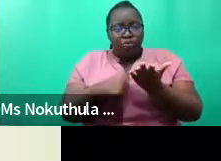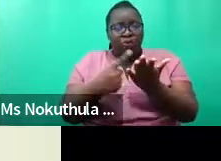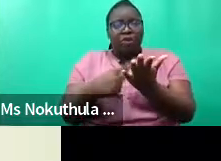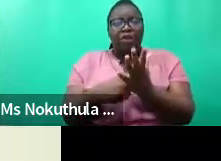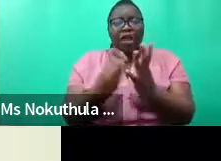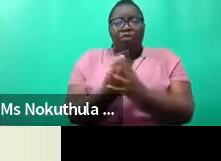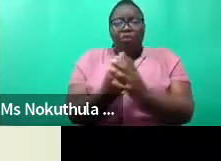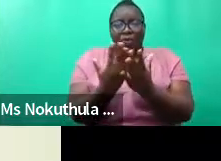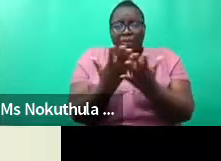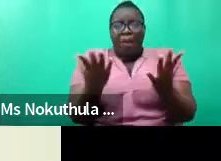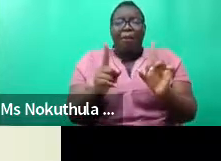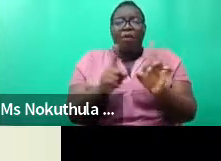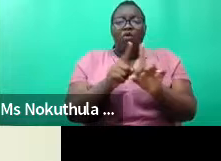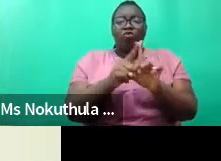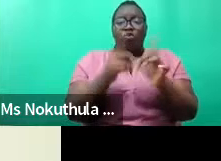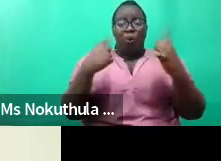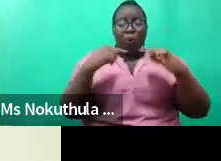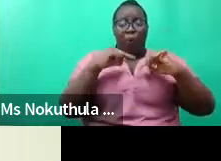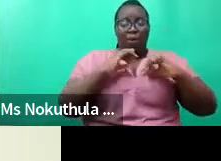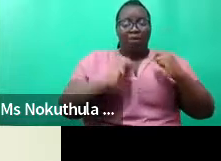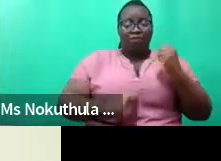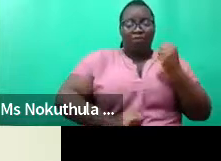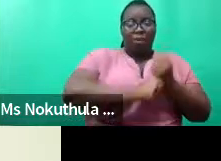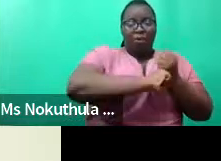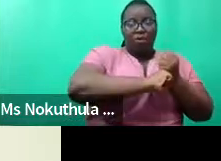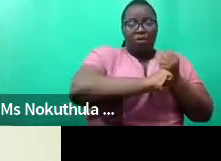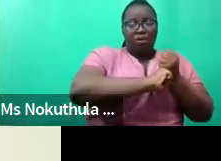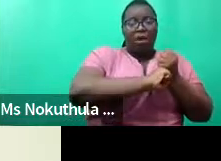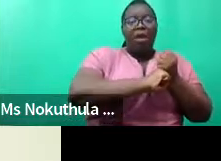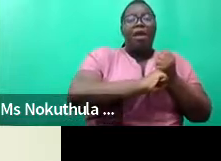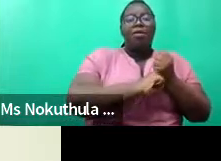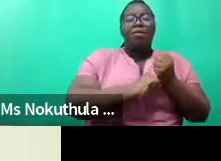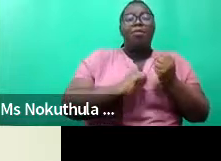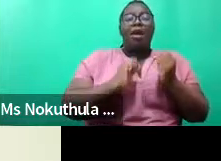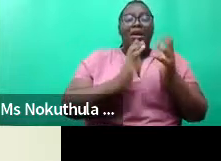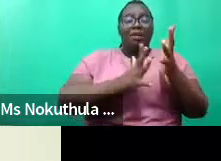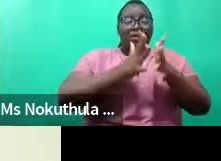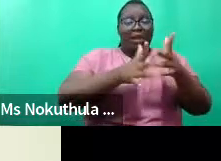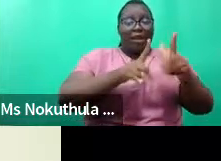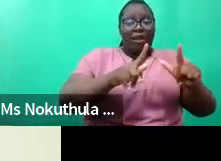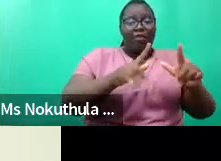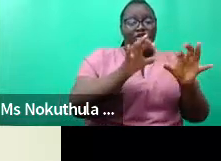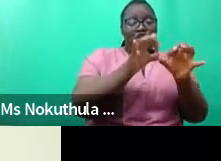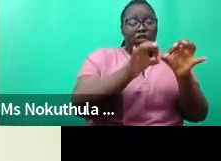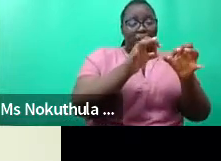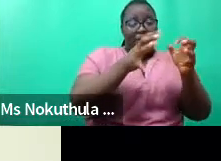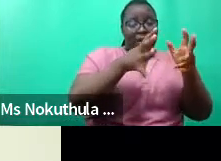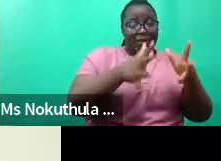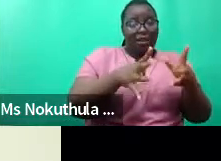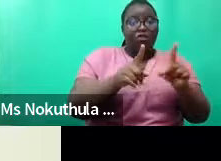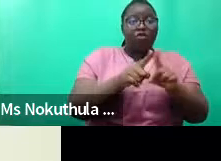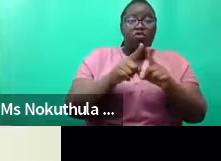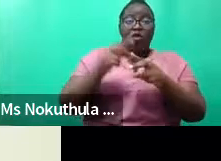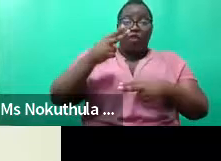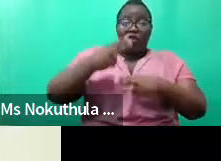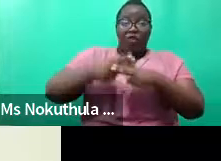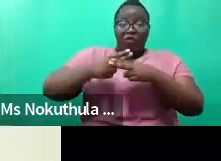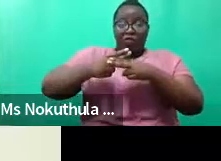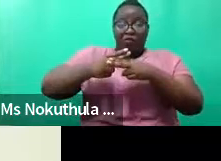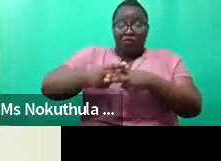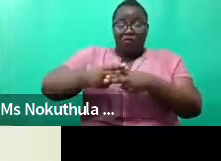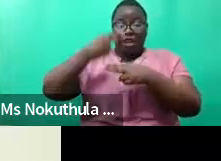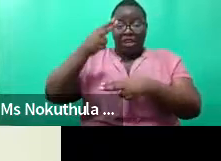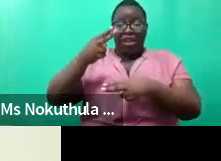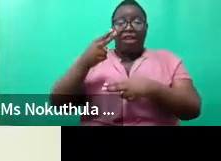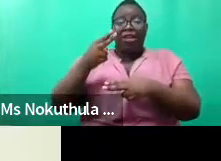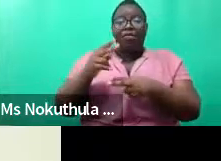supported by the sign language interpreter. Finally, I think in terms of